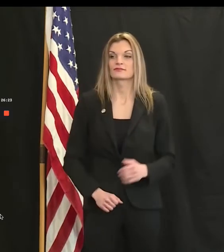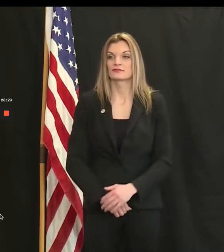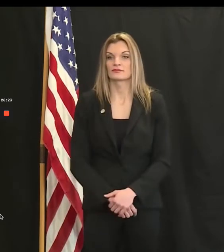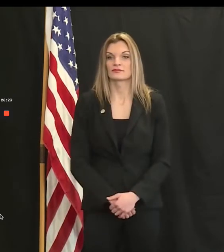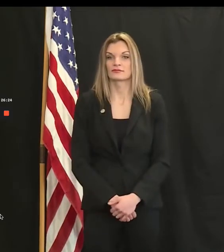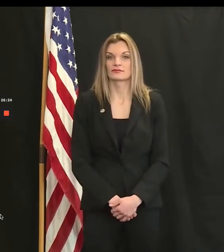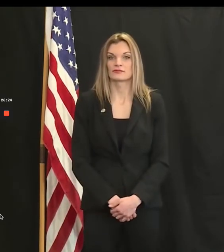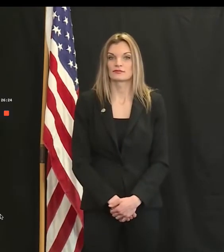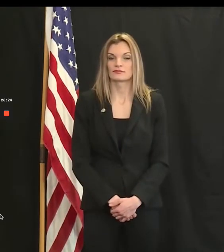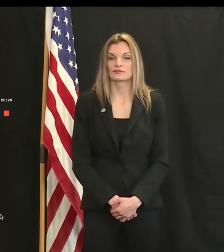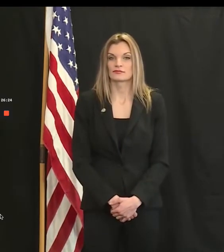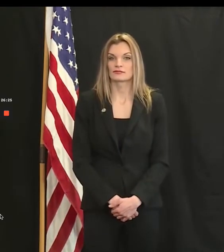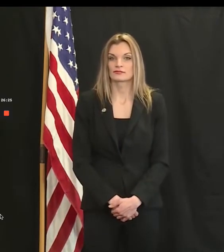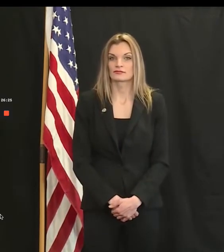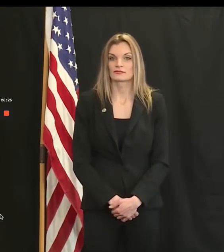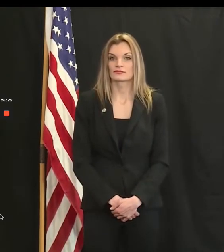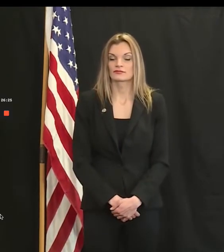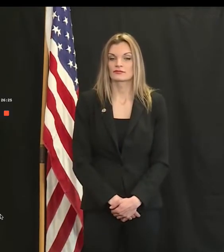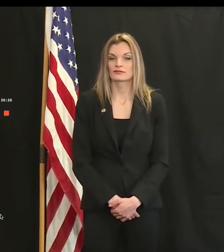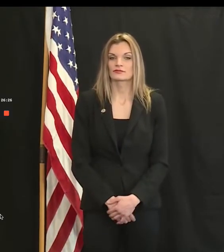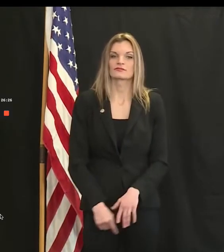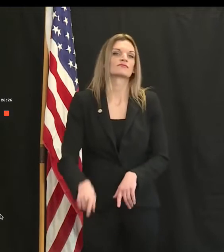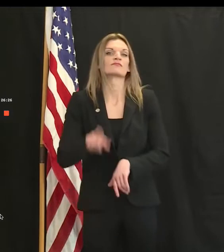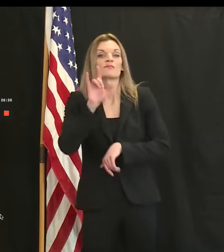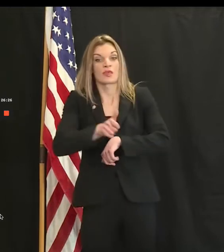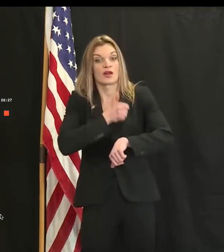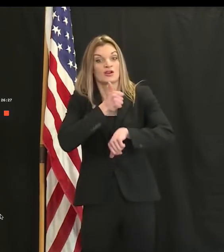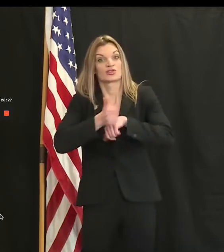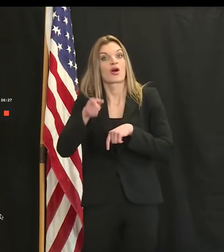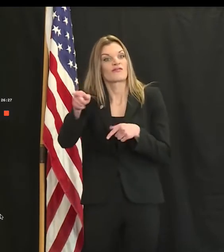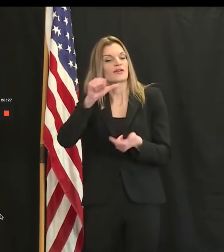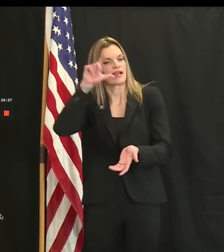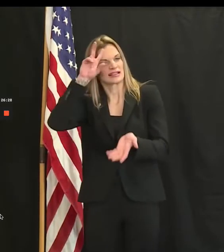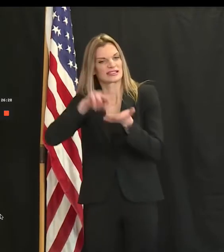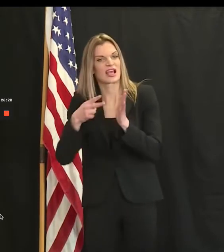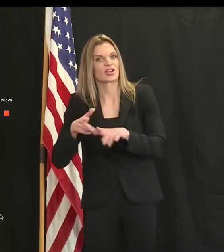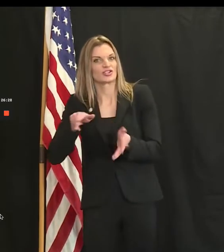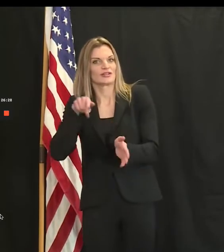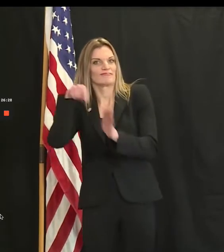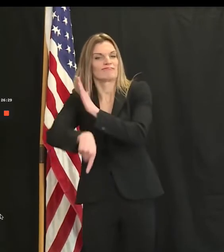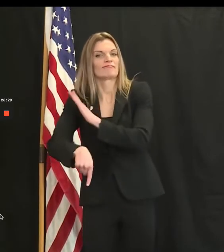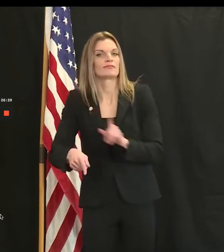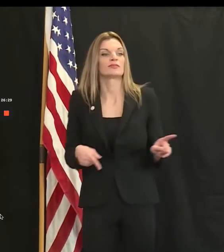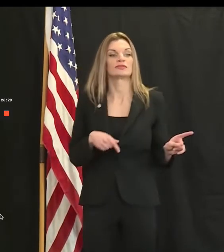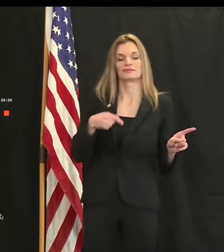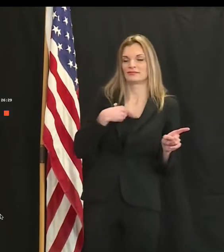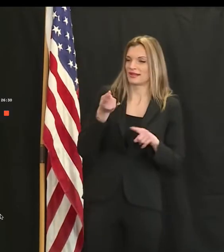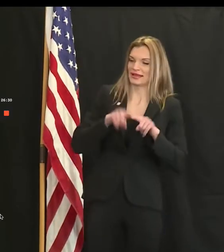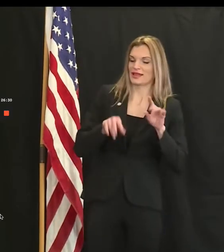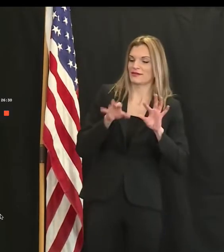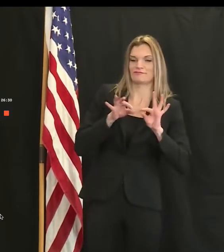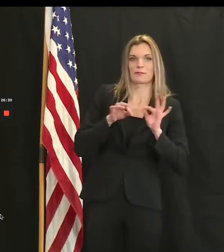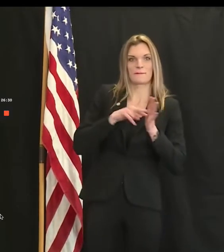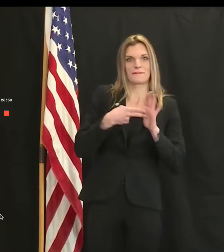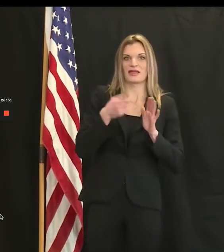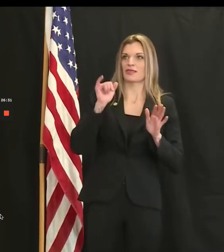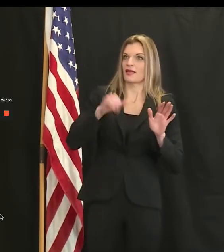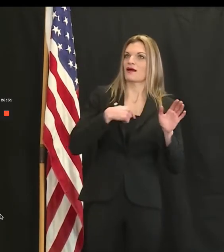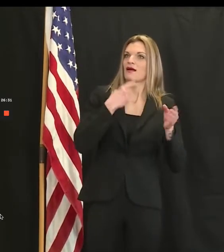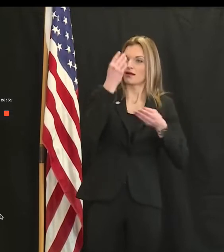Was the charge of involuntary manslaughter on the table for the governor? Again, that would be commenting on what went on during the grand jury